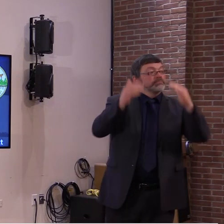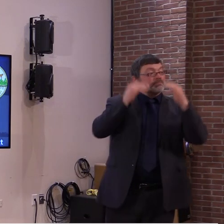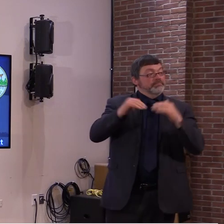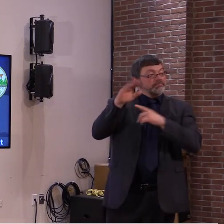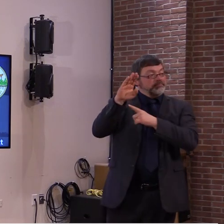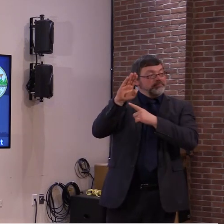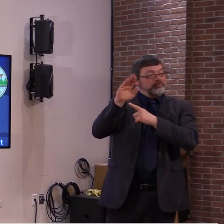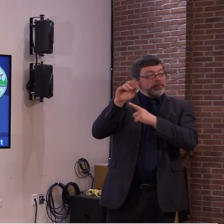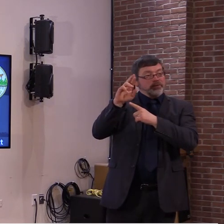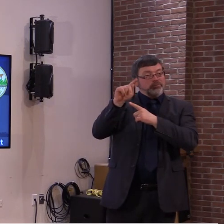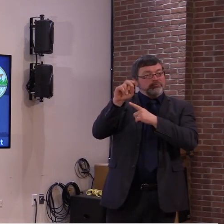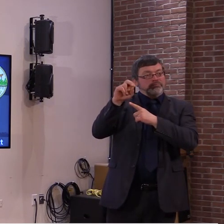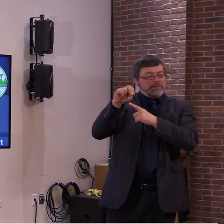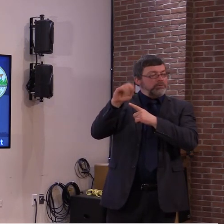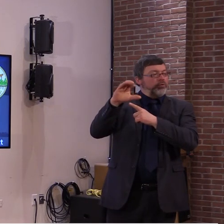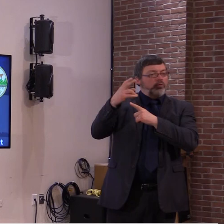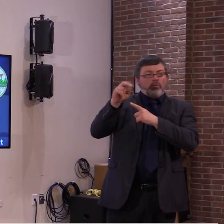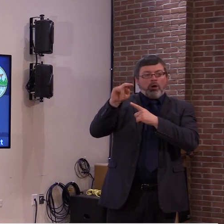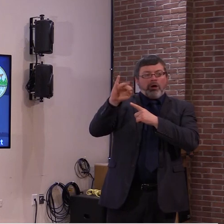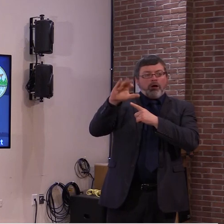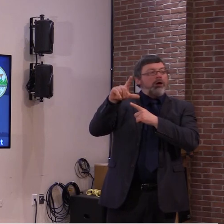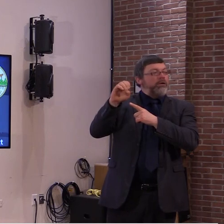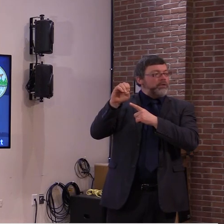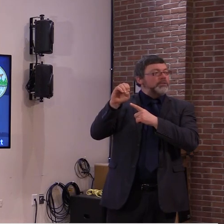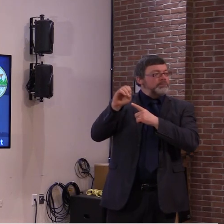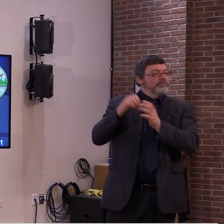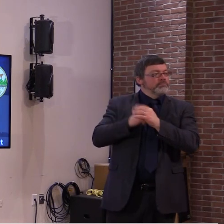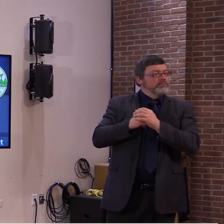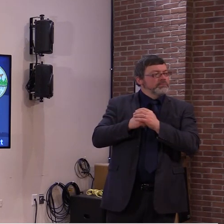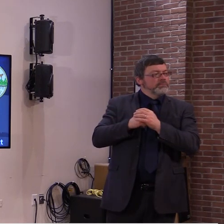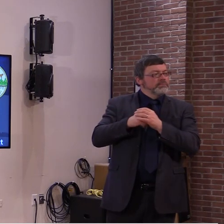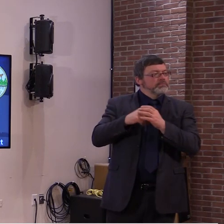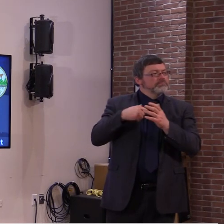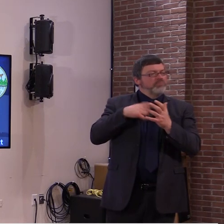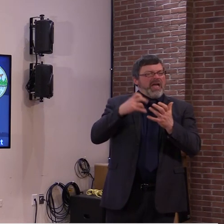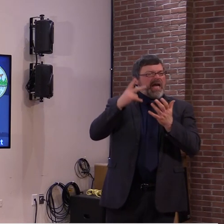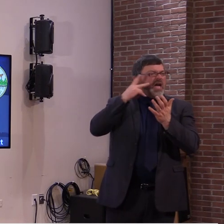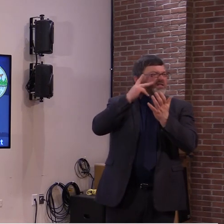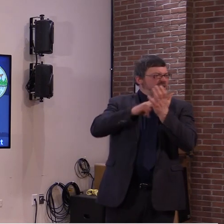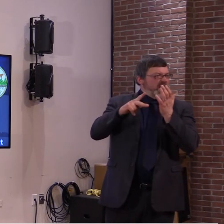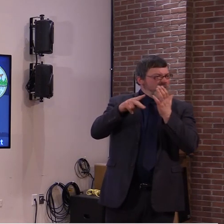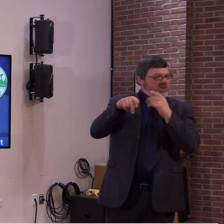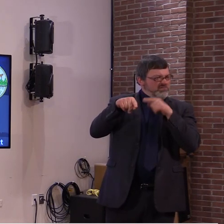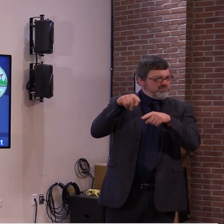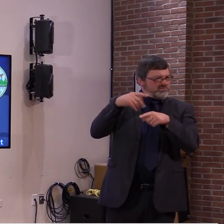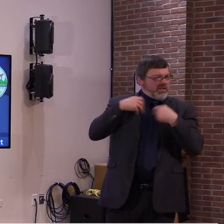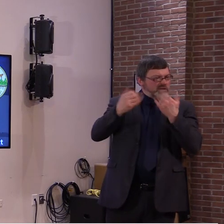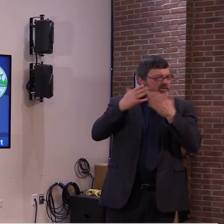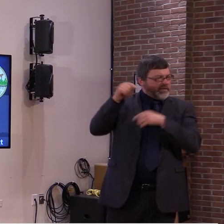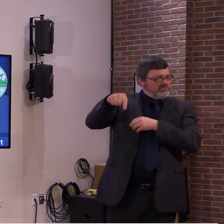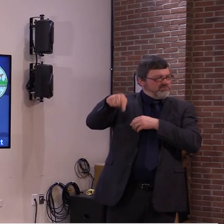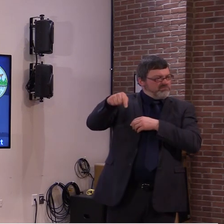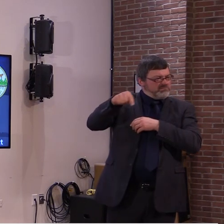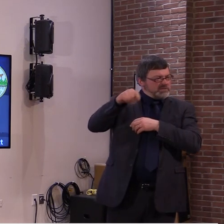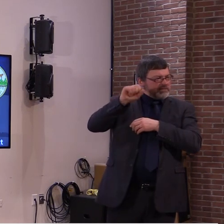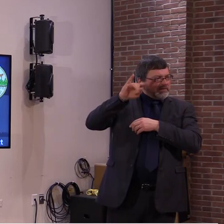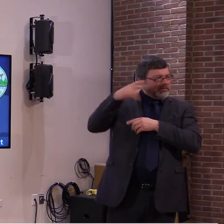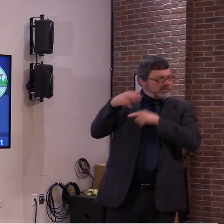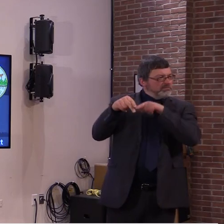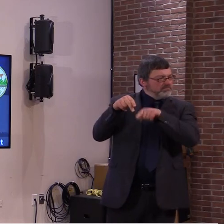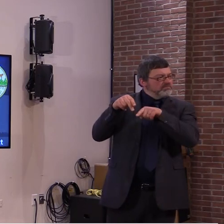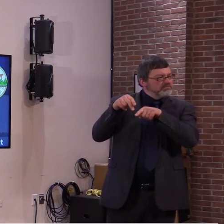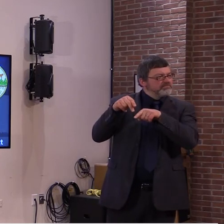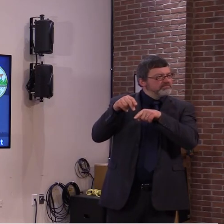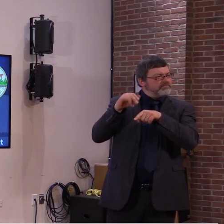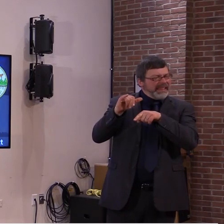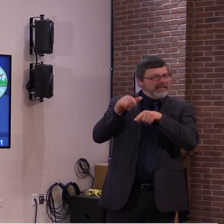I suspect this question is for Secretary Smith. At the last briefing, and that was last year, so it may not